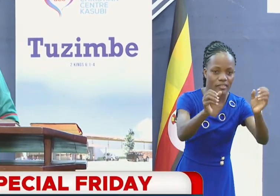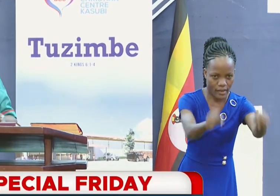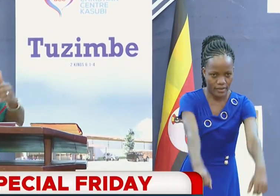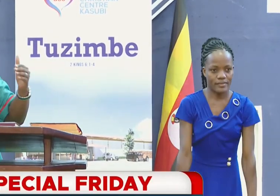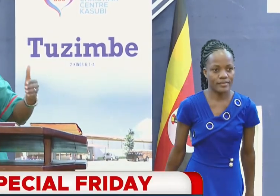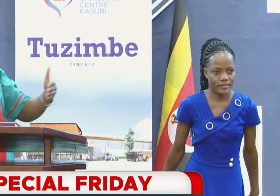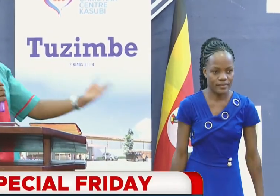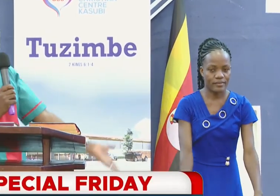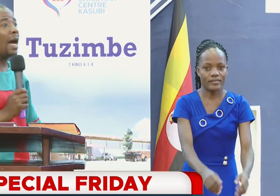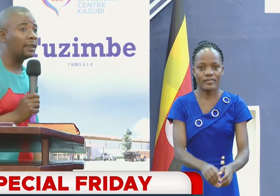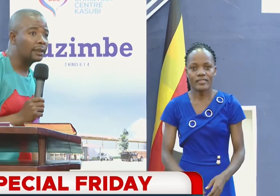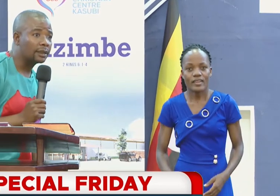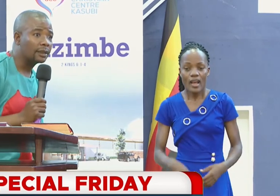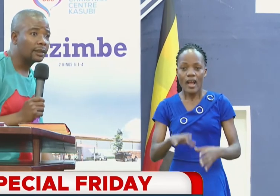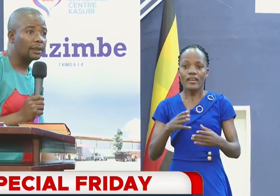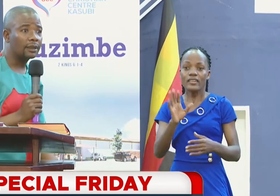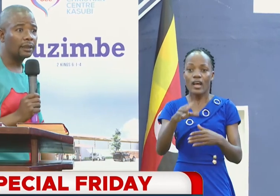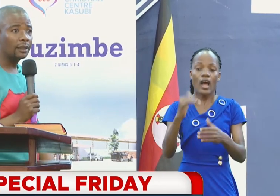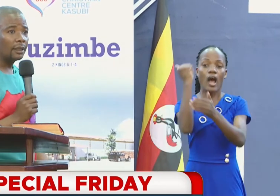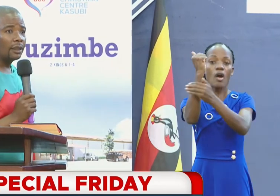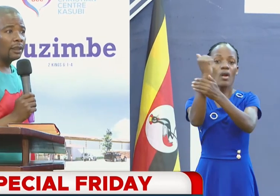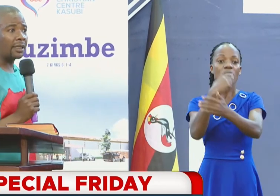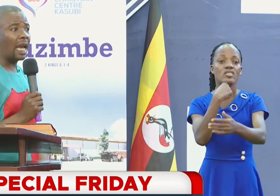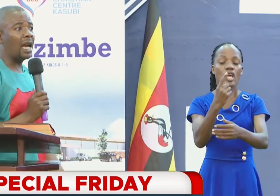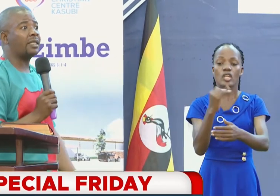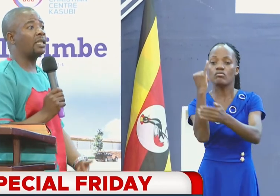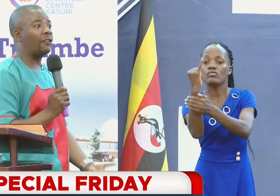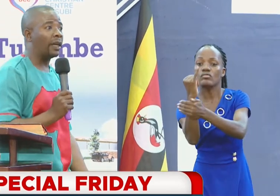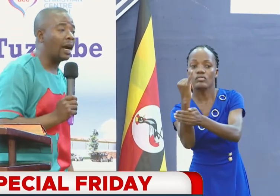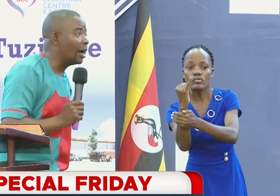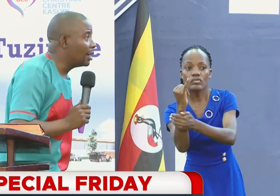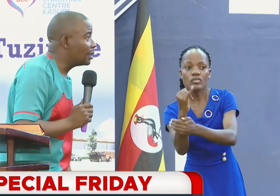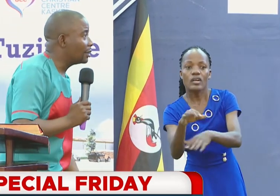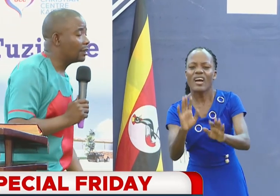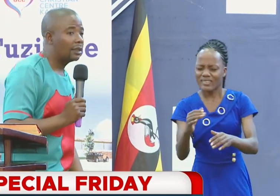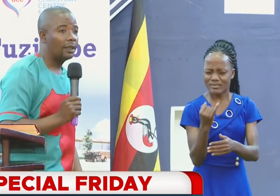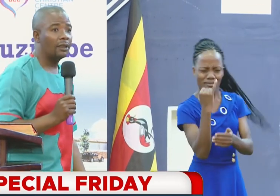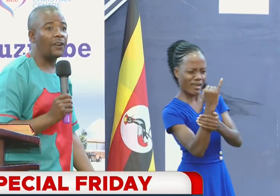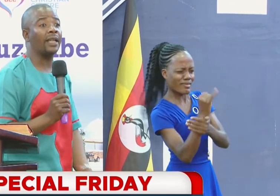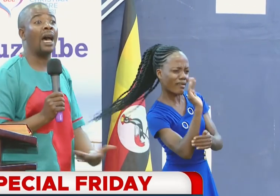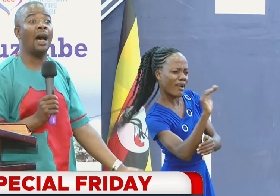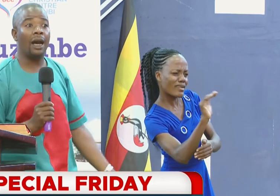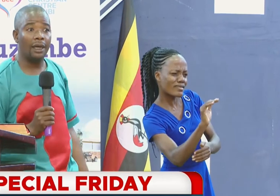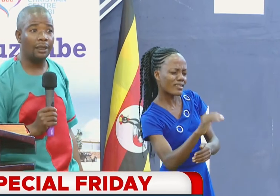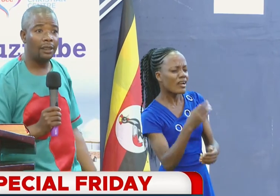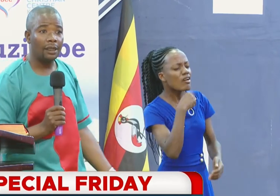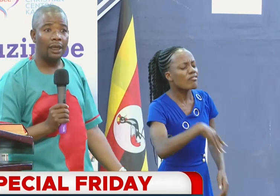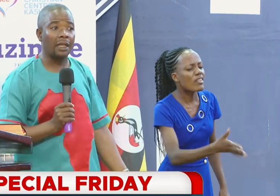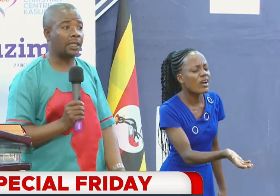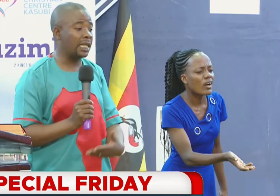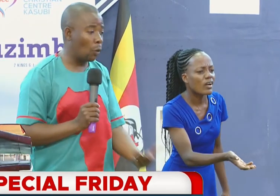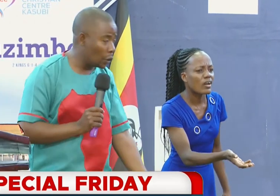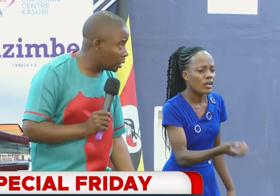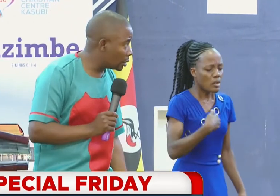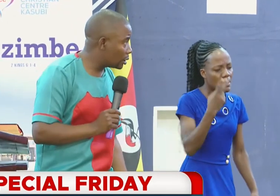Kugabirira. Abraham told the son. Abraham n'agamba mtabaniwe. The son asked the father. Omwana yabuza kitawe. Father. Kitange.